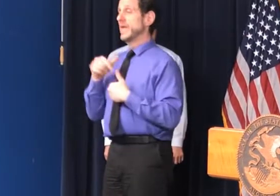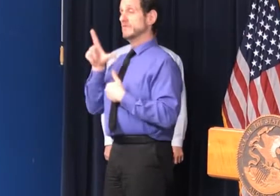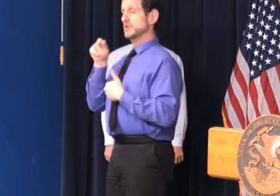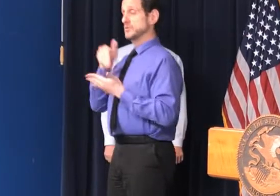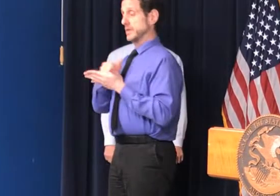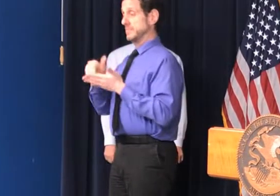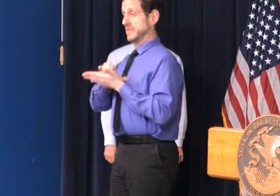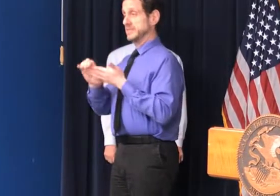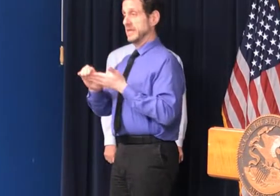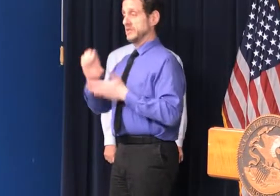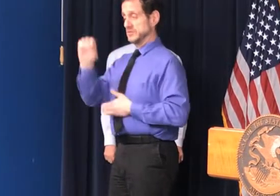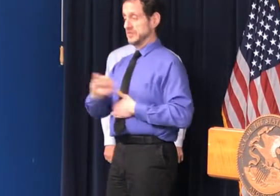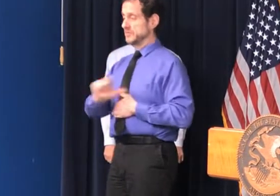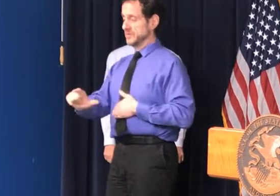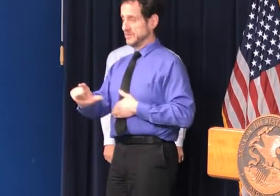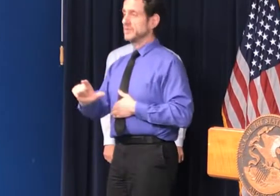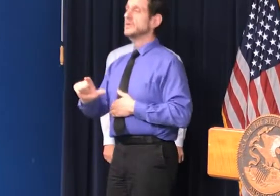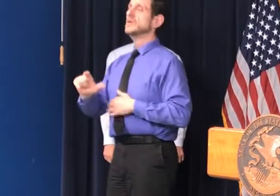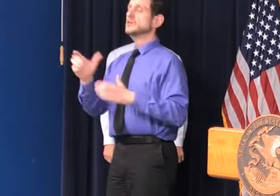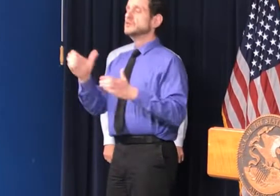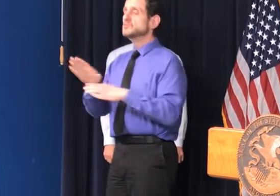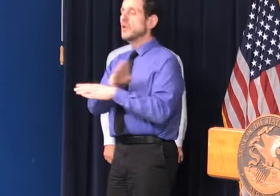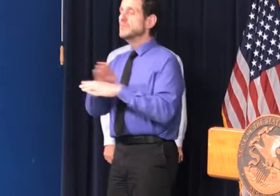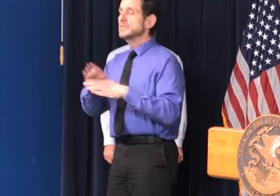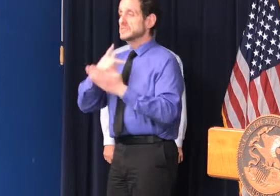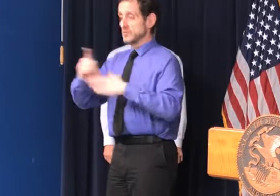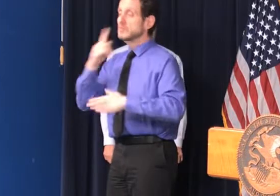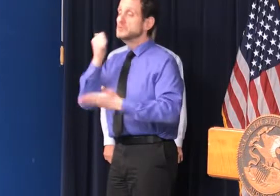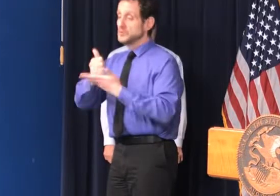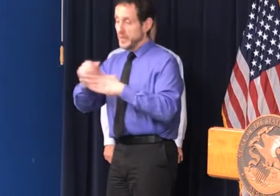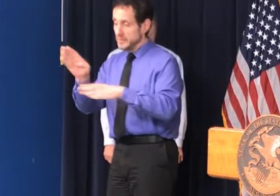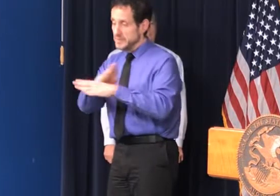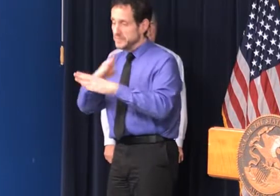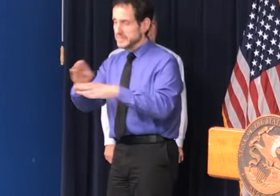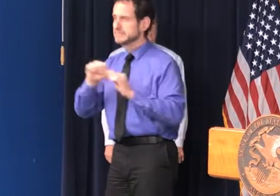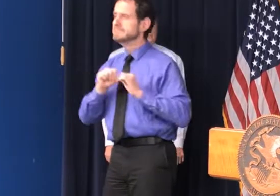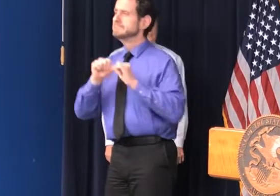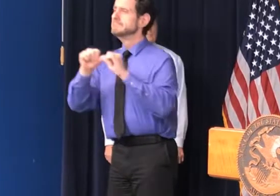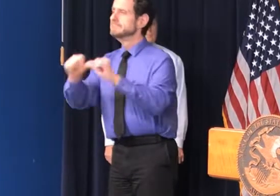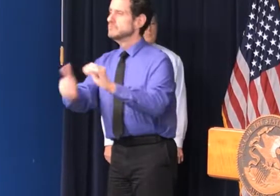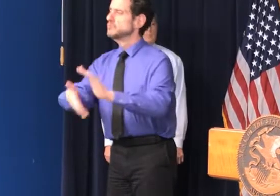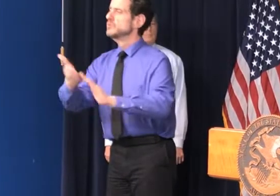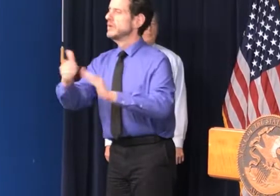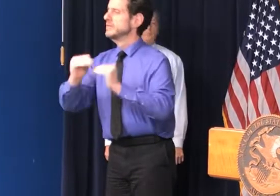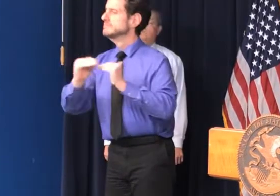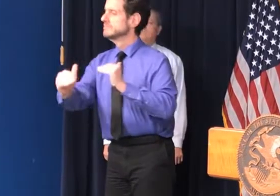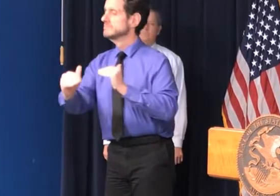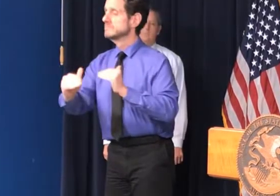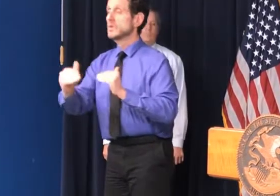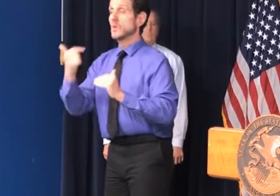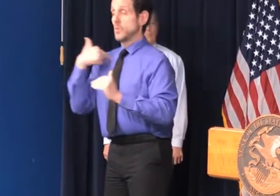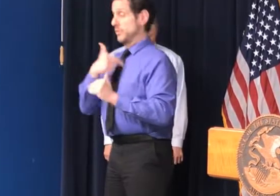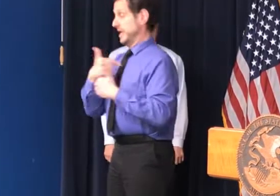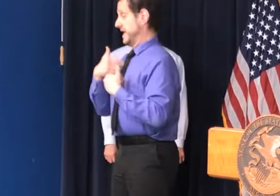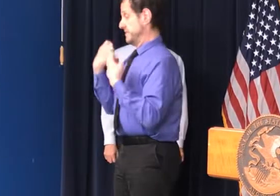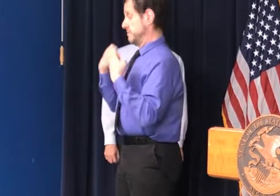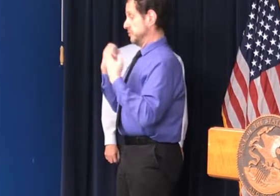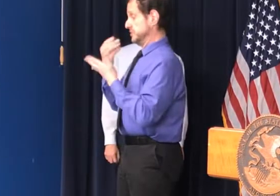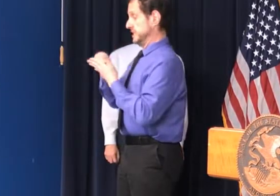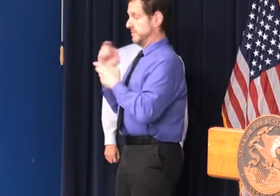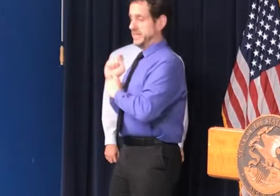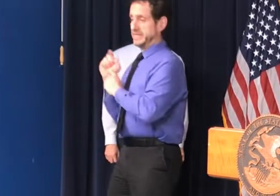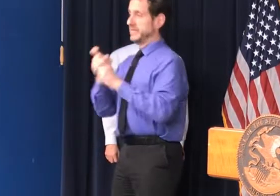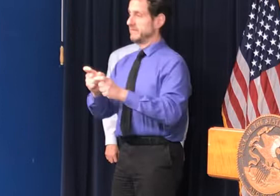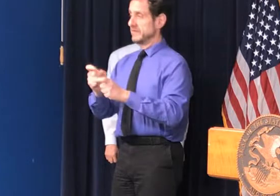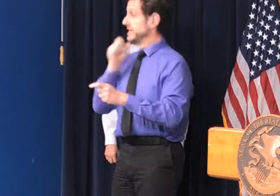downstate small business stabilization program, which will provide emergency grants of up to $25,000. These